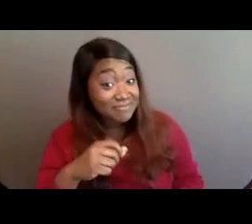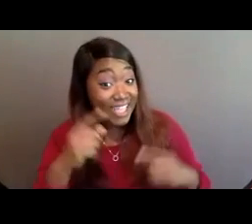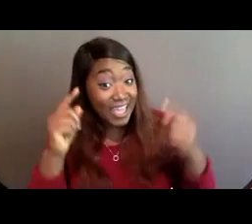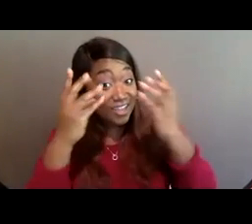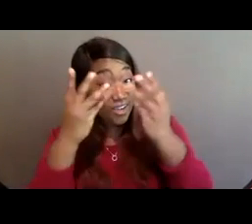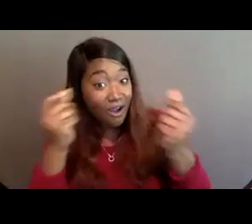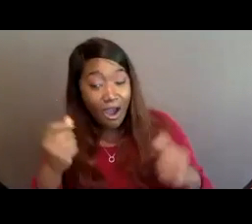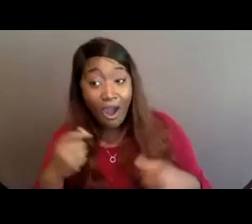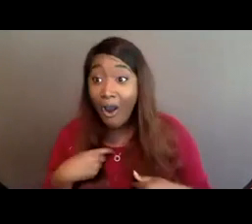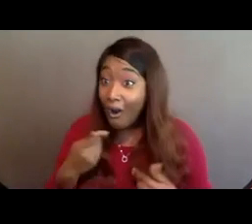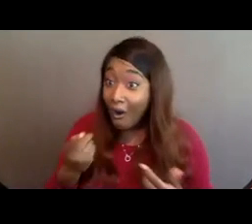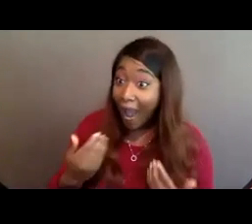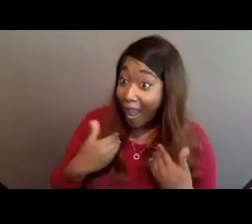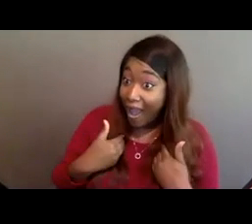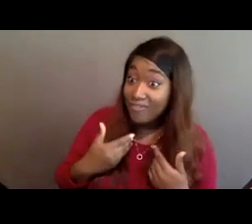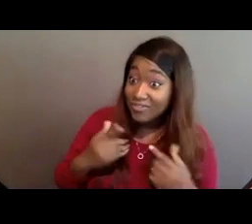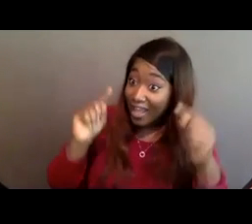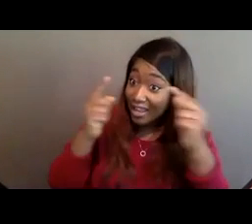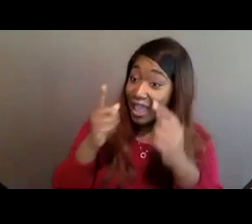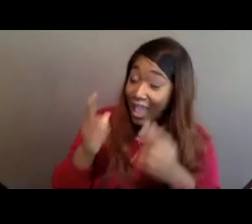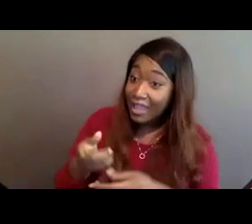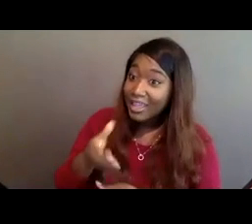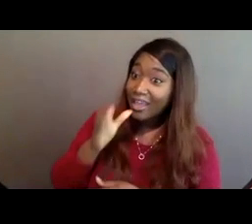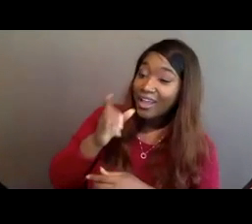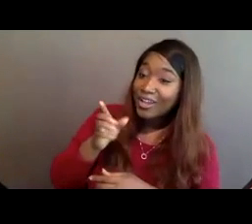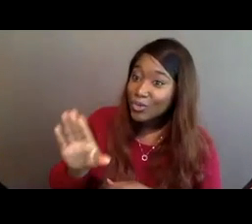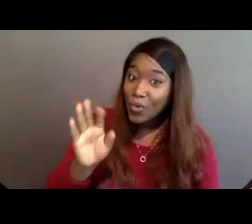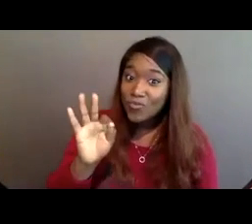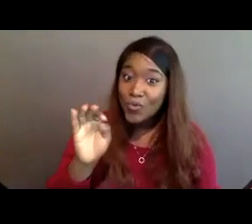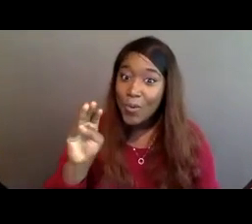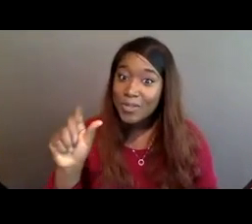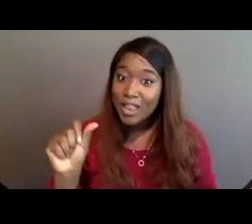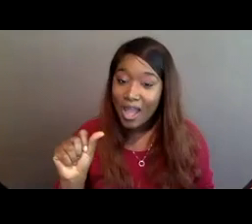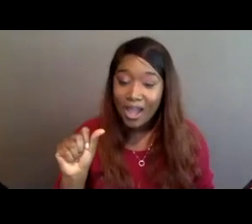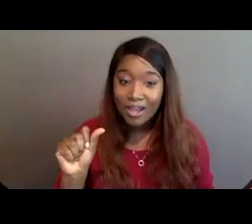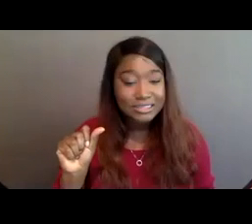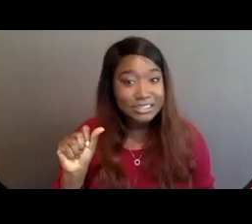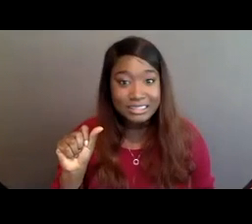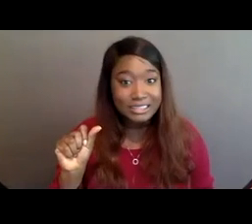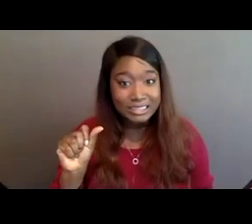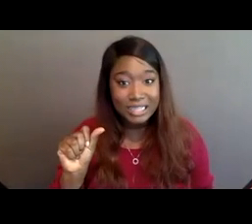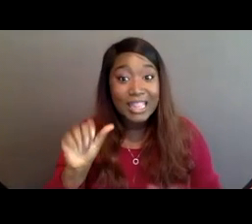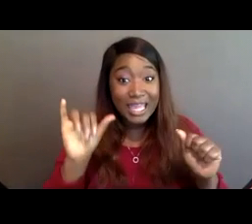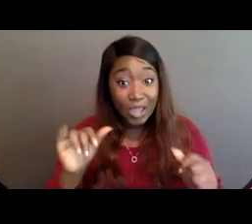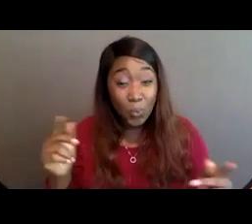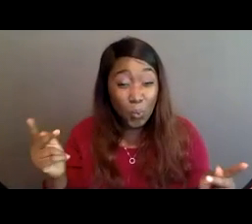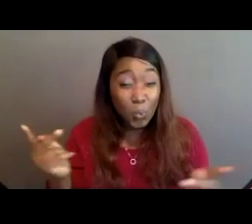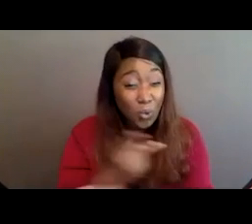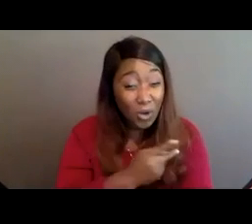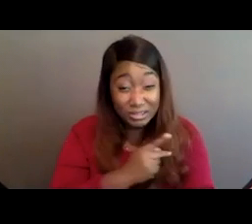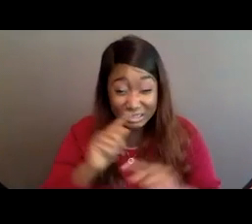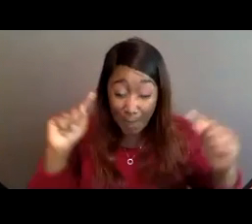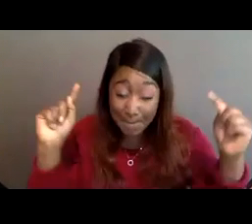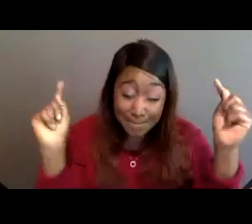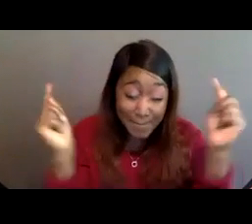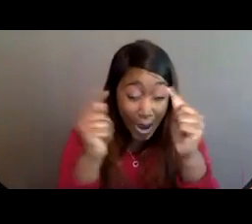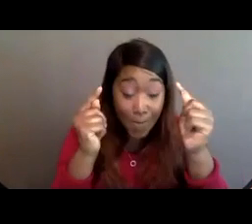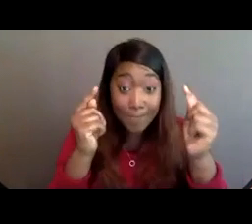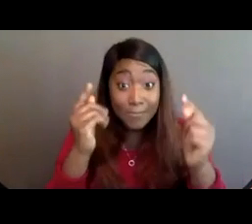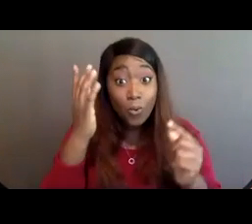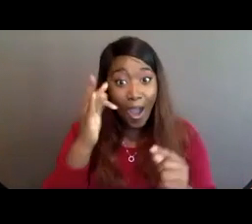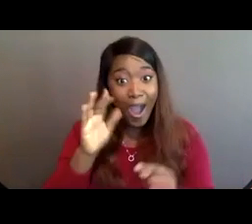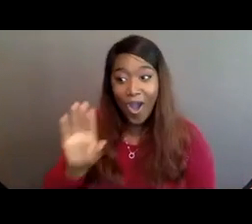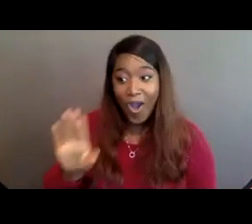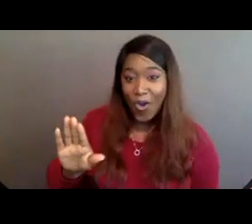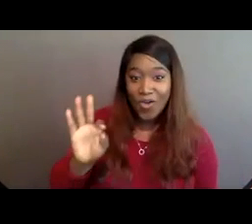I'm going to take your formula. That might actually make my headache worse, because that formula is designed specifically for